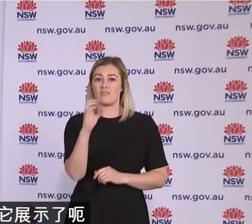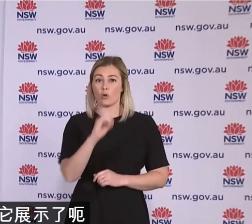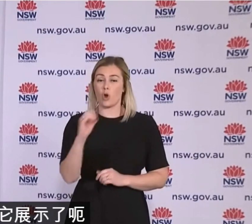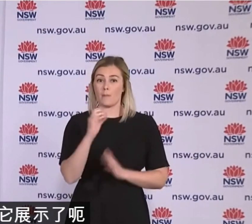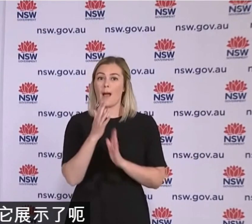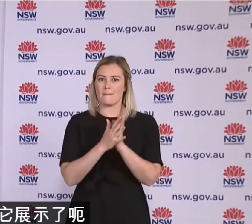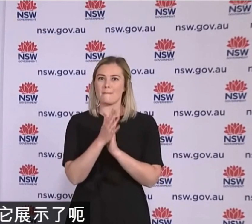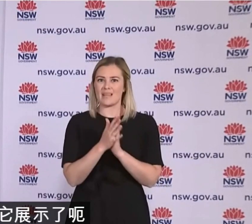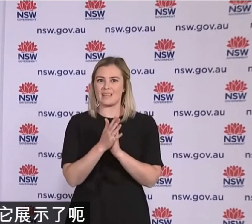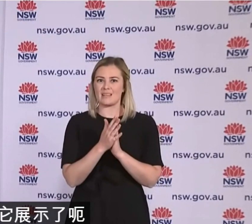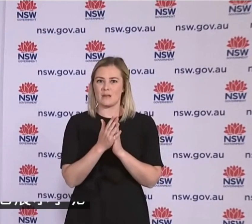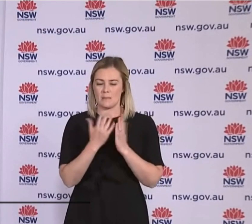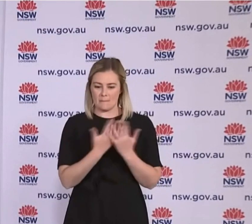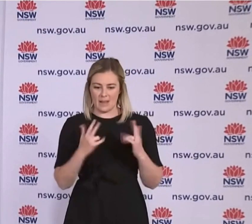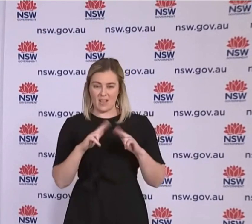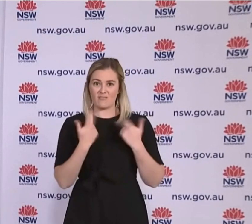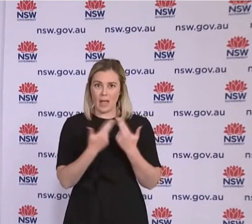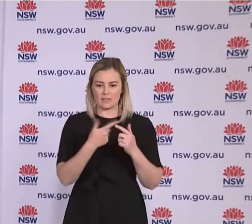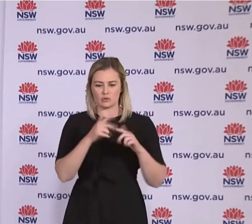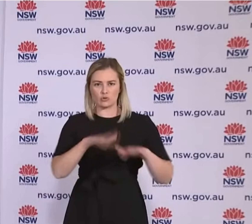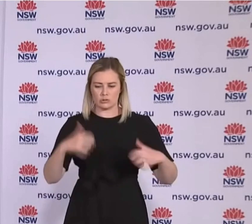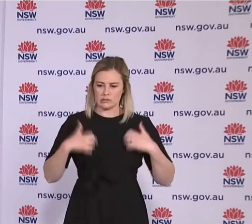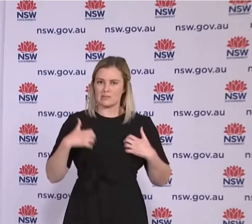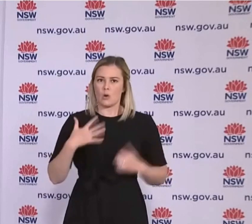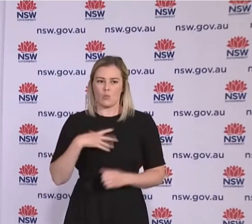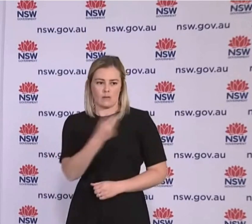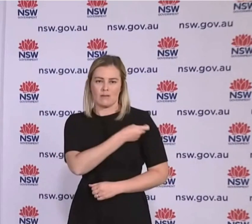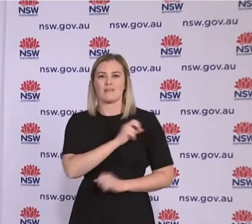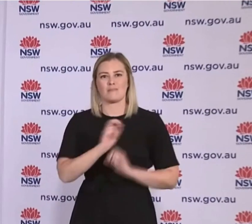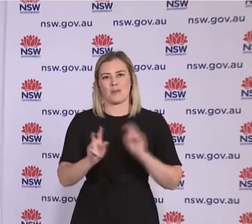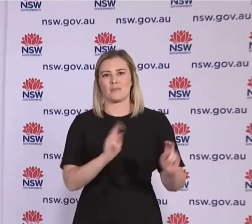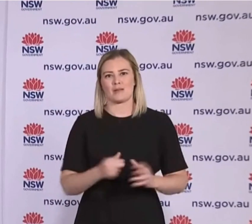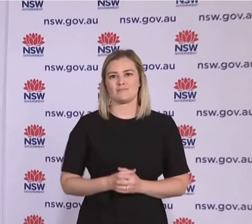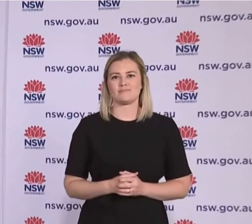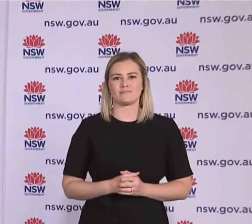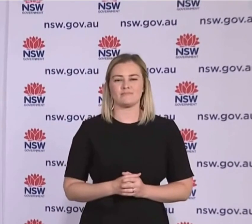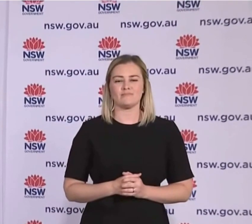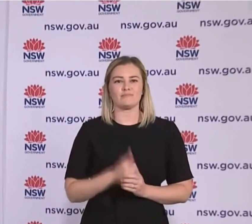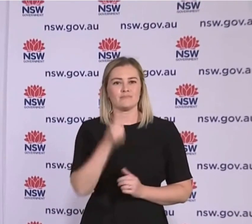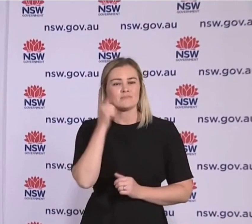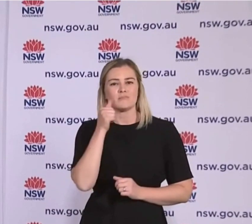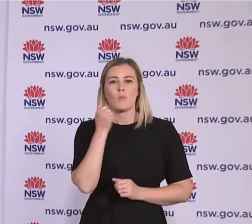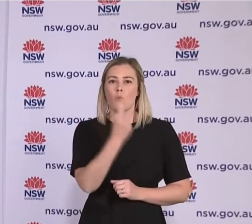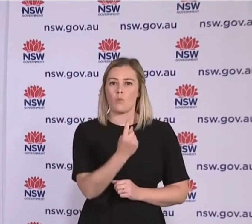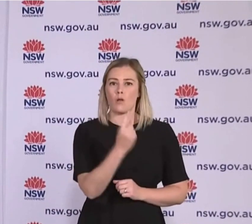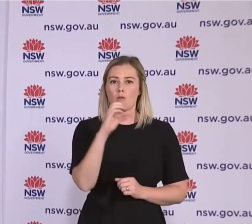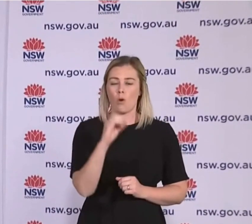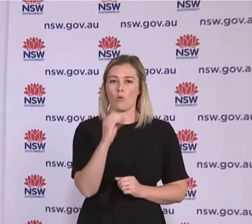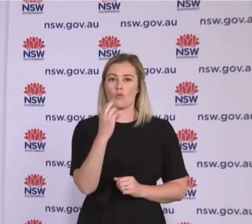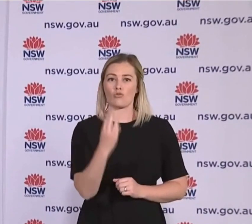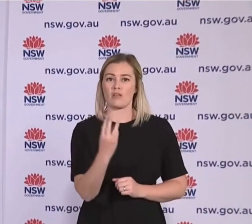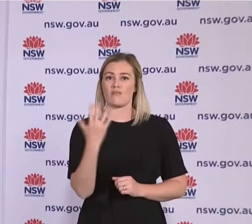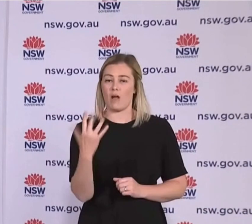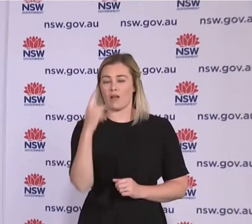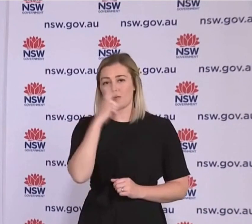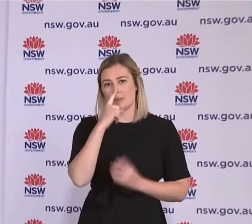keen families are to make sure everybody is staying safe. To 8 p.m. last night, we had 1,035 cases of community transmission,